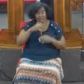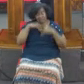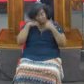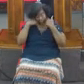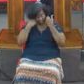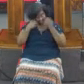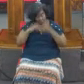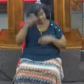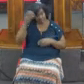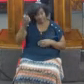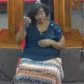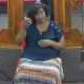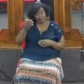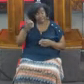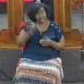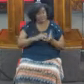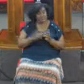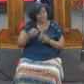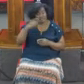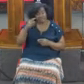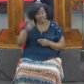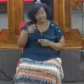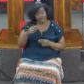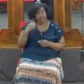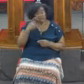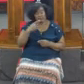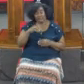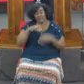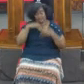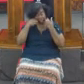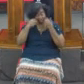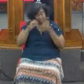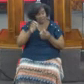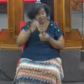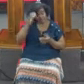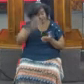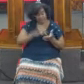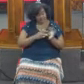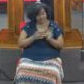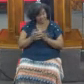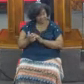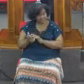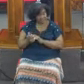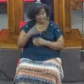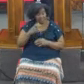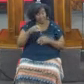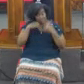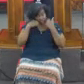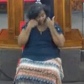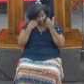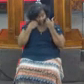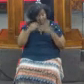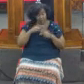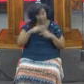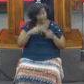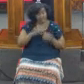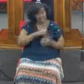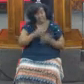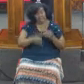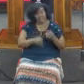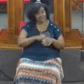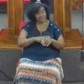of me. Listen what Jesus said. Whosoever shall be ashamed of me. Are you ashamed of Jesus? You say, not me, but when is the last time you